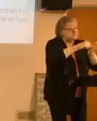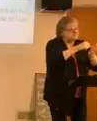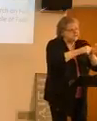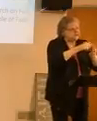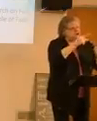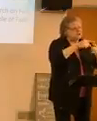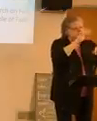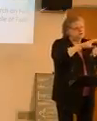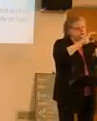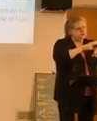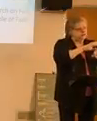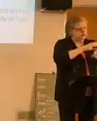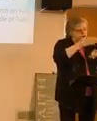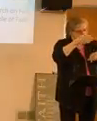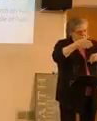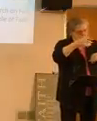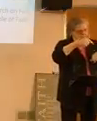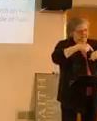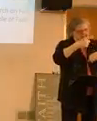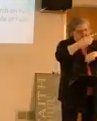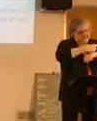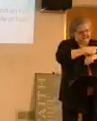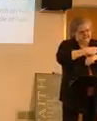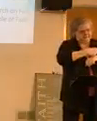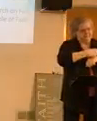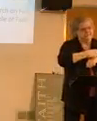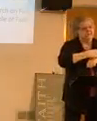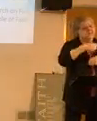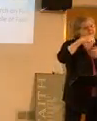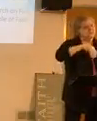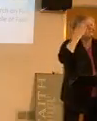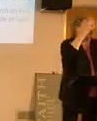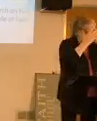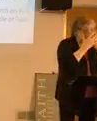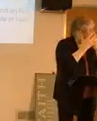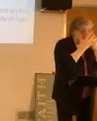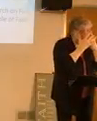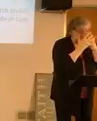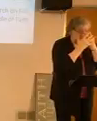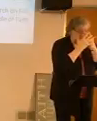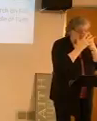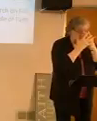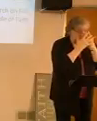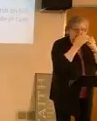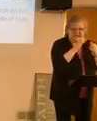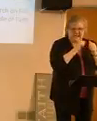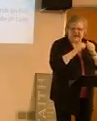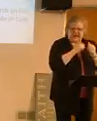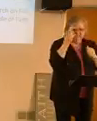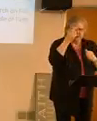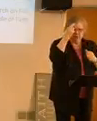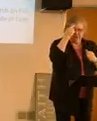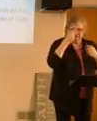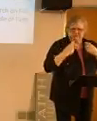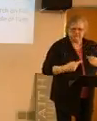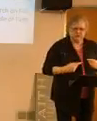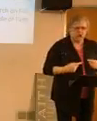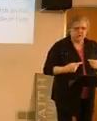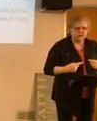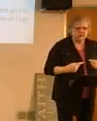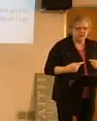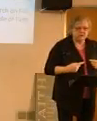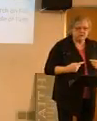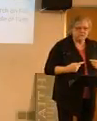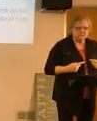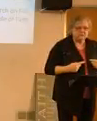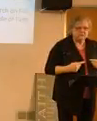the church at Ephesus, he was in a Roman prison. Had every reason to be discouraged. After all, he